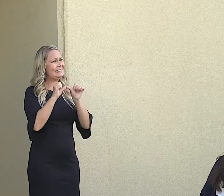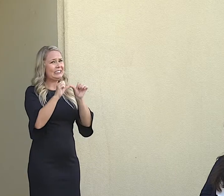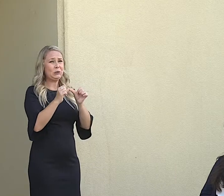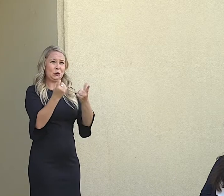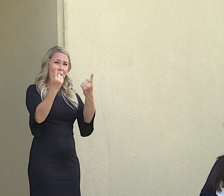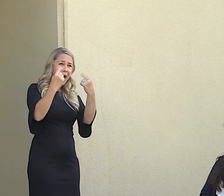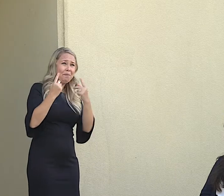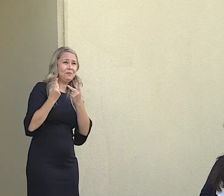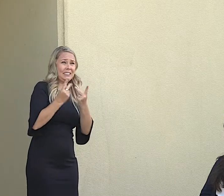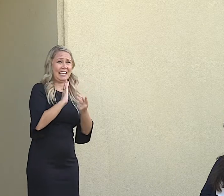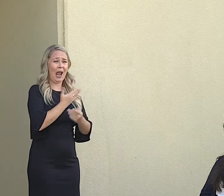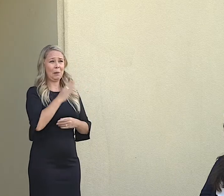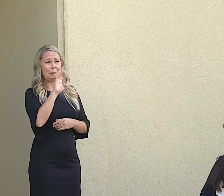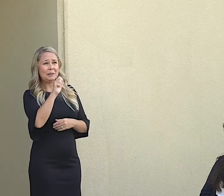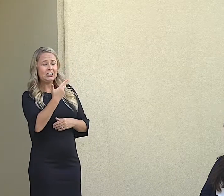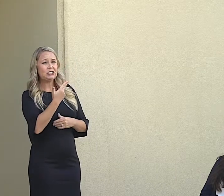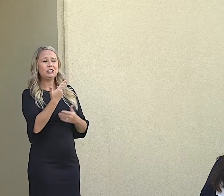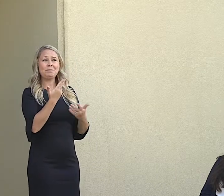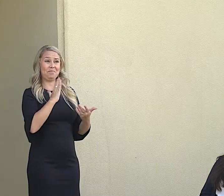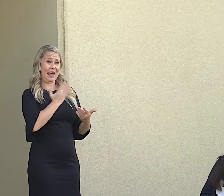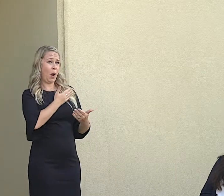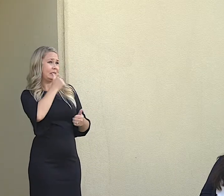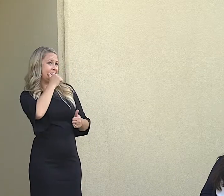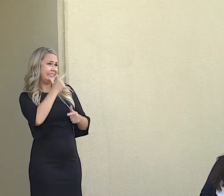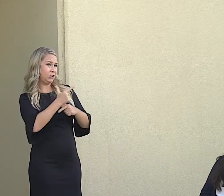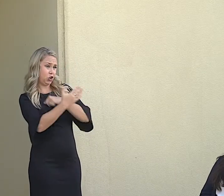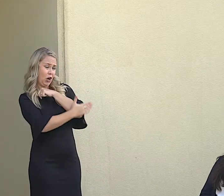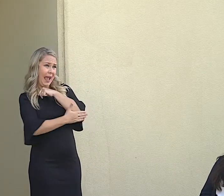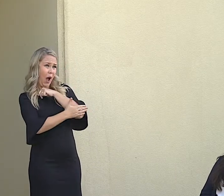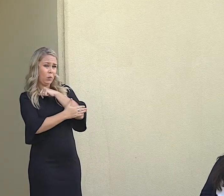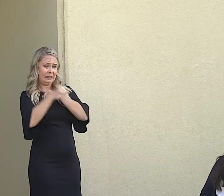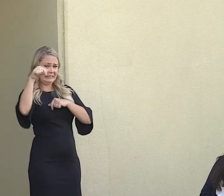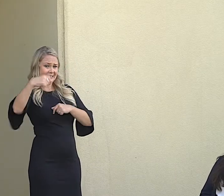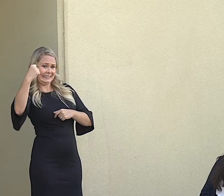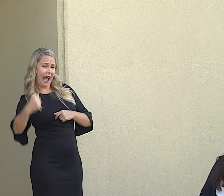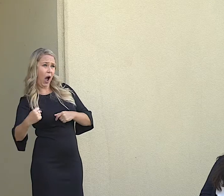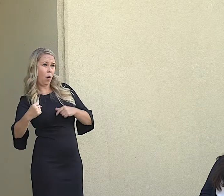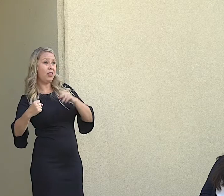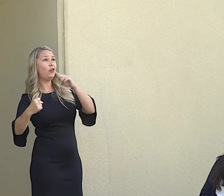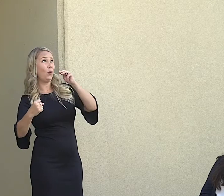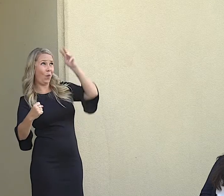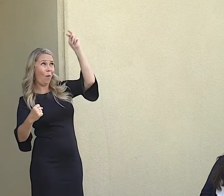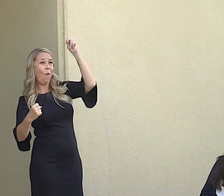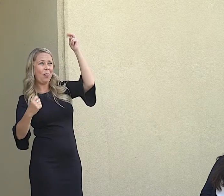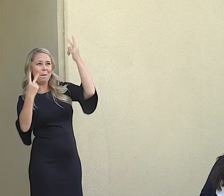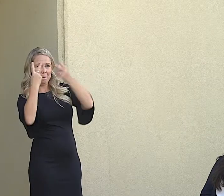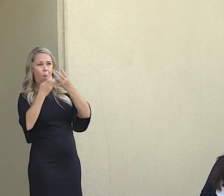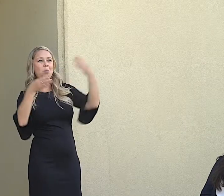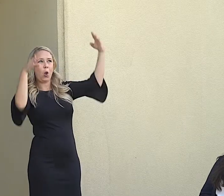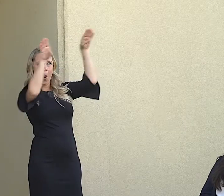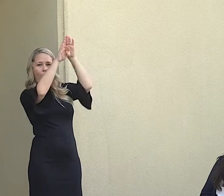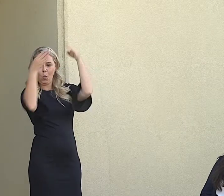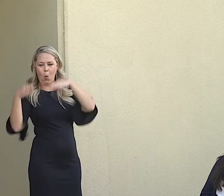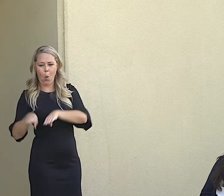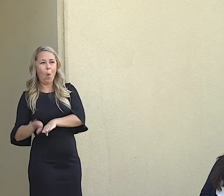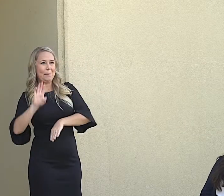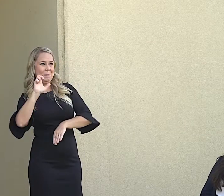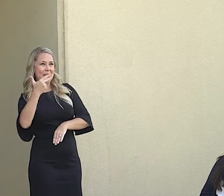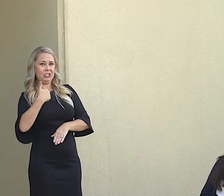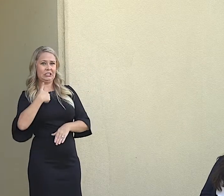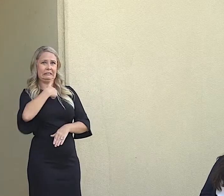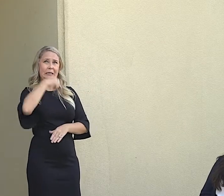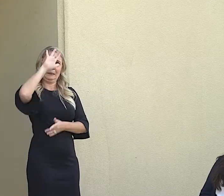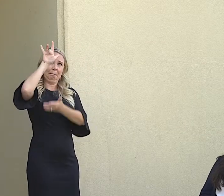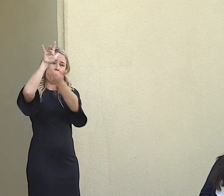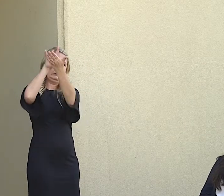come. Additionally, our sister county to the south and our counties to the north of us also closed their beaches. While we don't